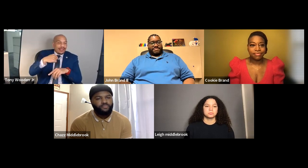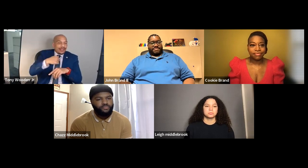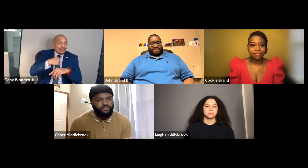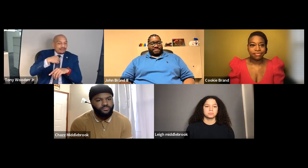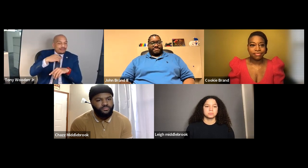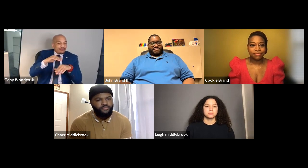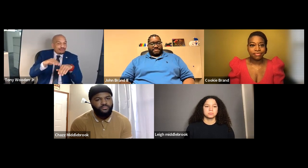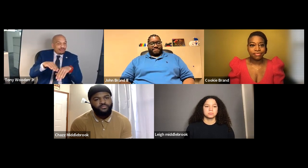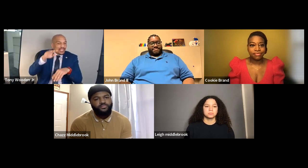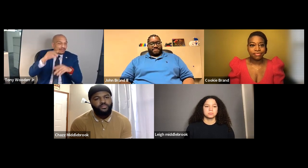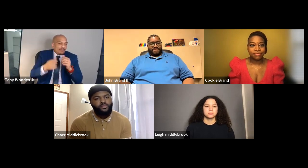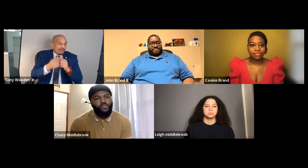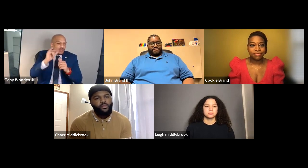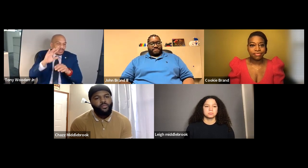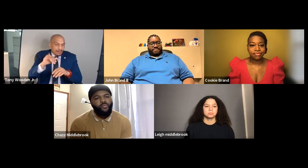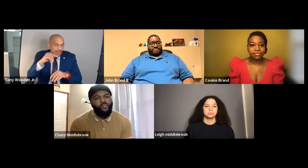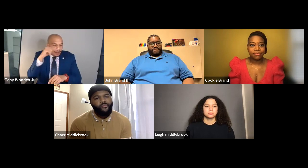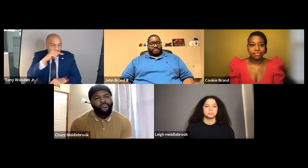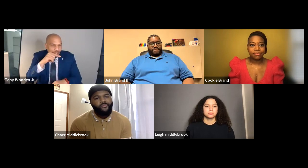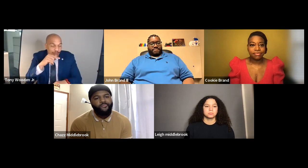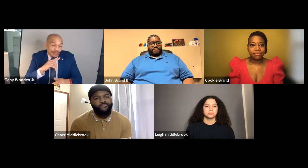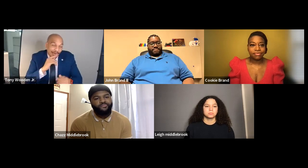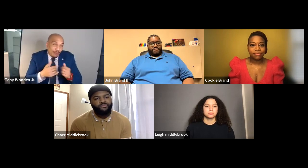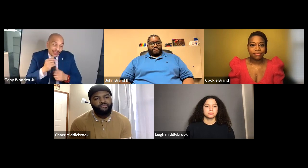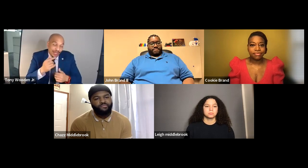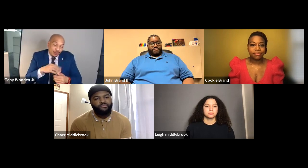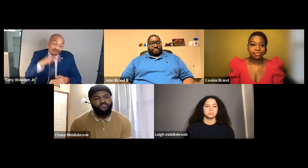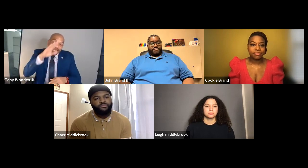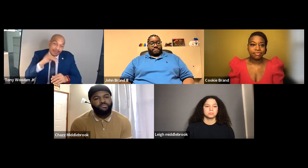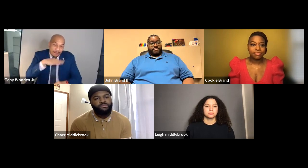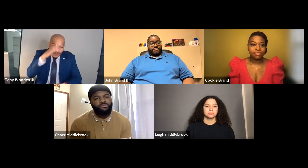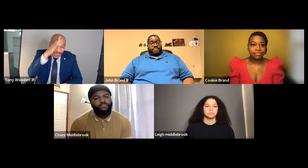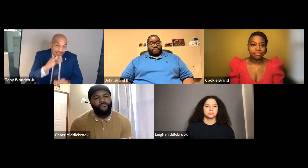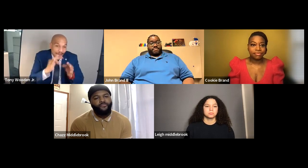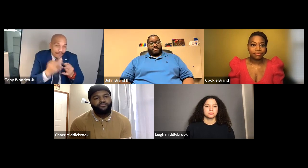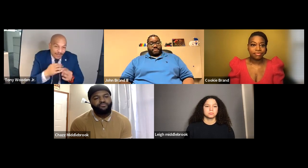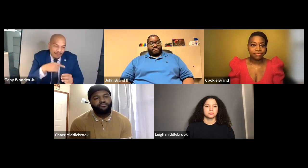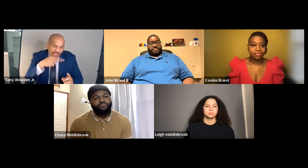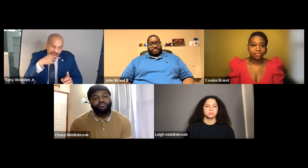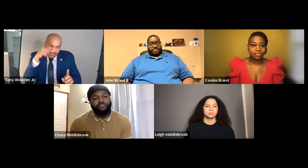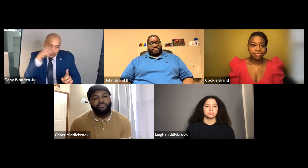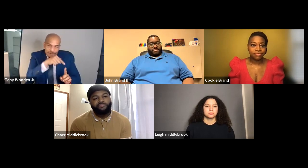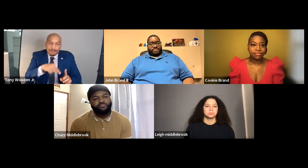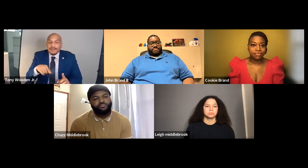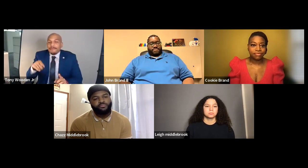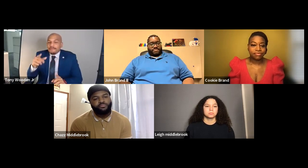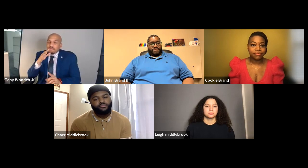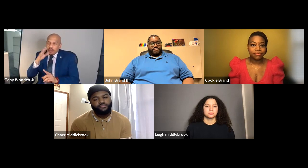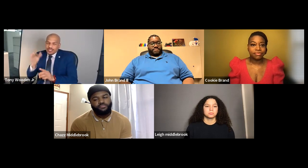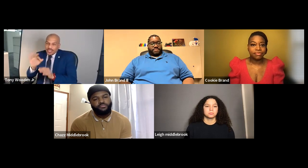it's a little bit different, but I just grew up mostly, you know, with my dad. I was with my dad's family who